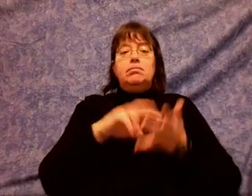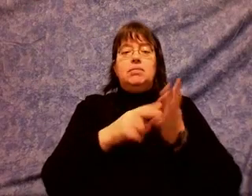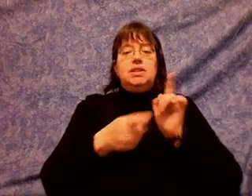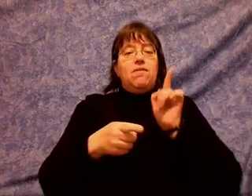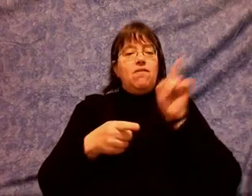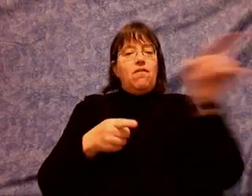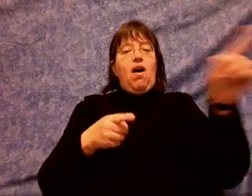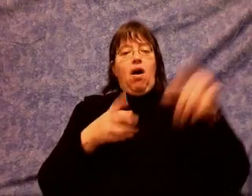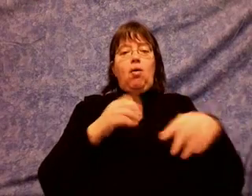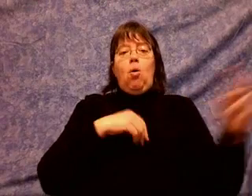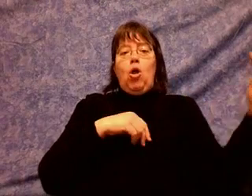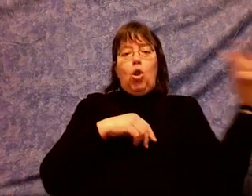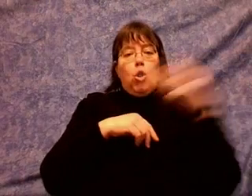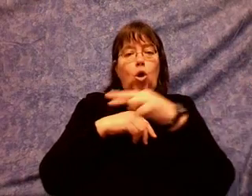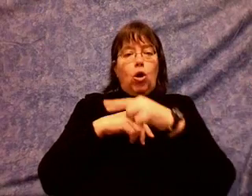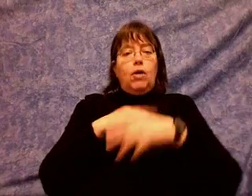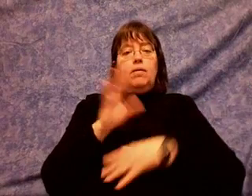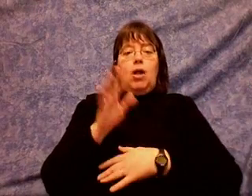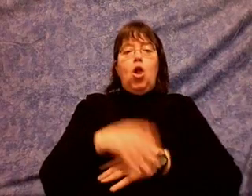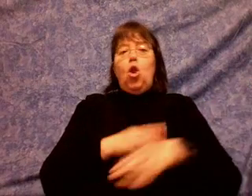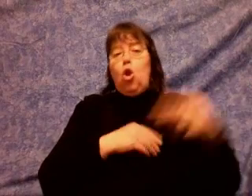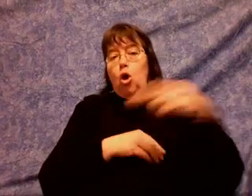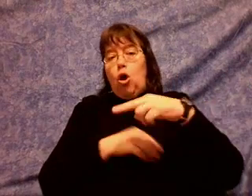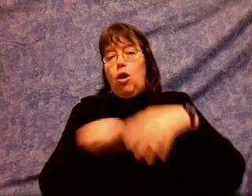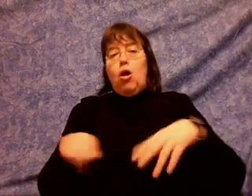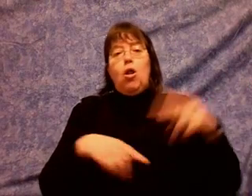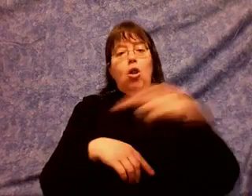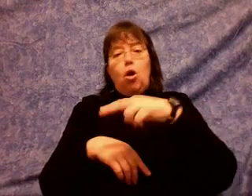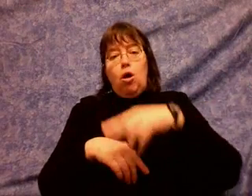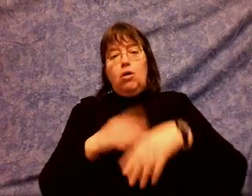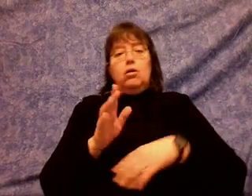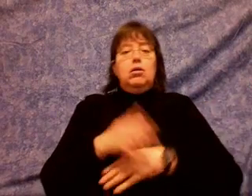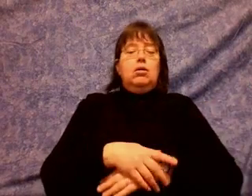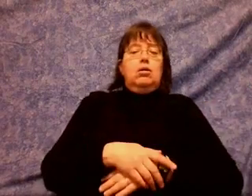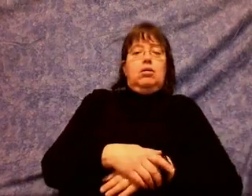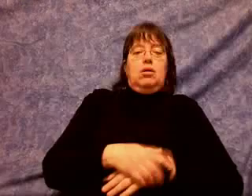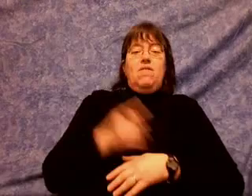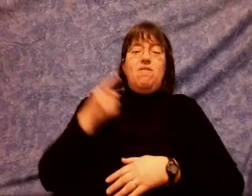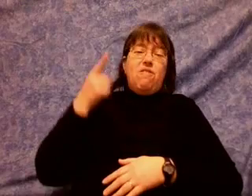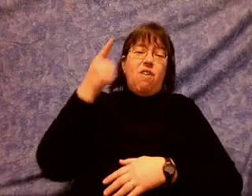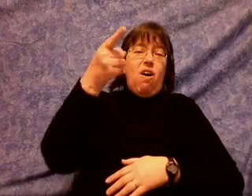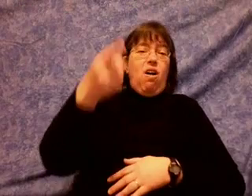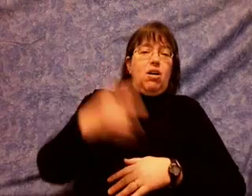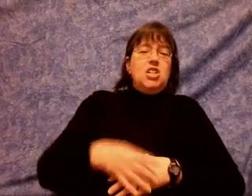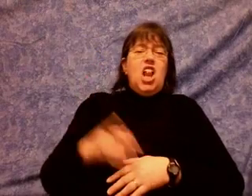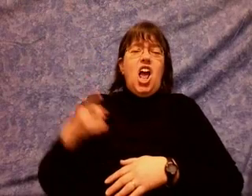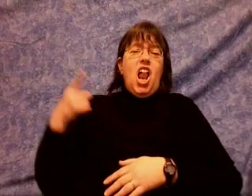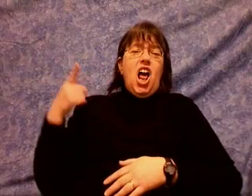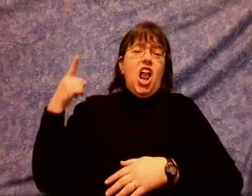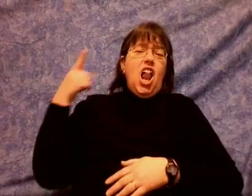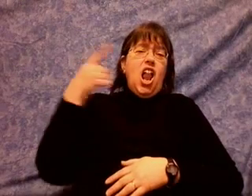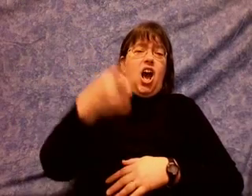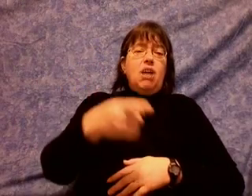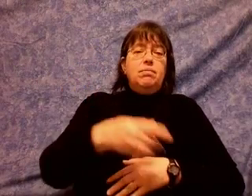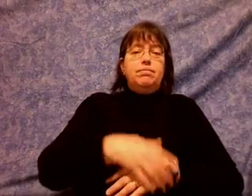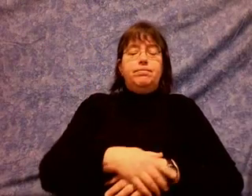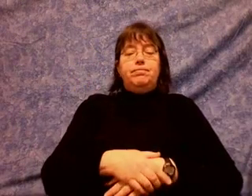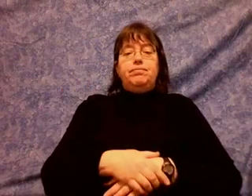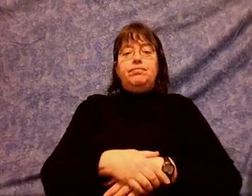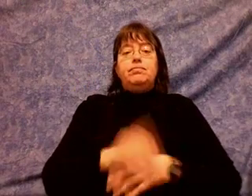This tongue means something's far away, or I want you to look at something. Look at something, look. Or it's very far. I go la la la la la for